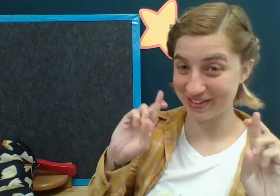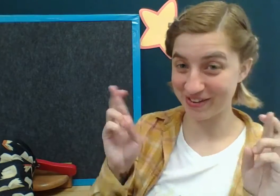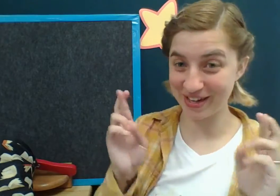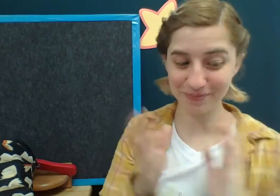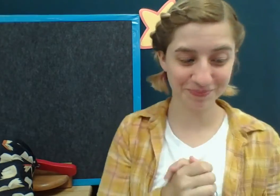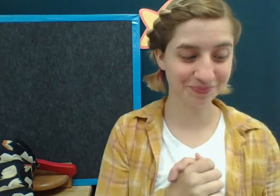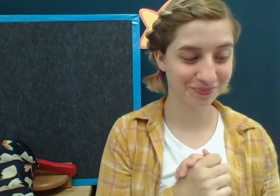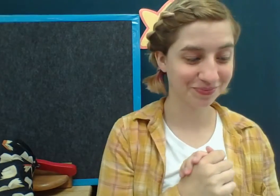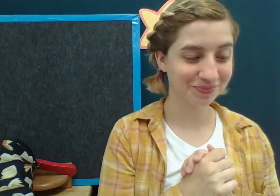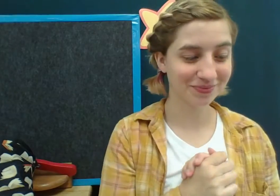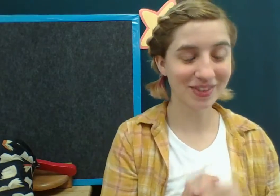are you ready?